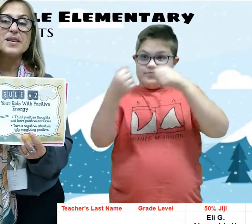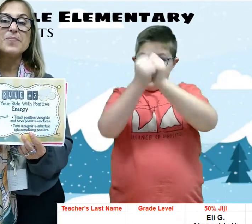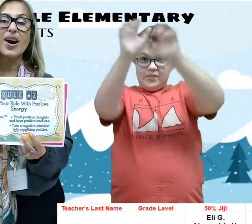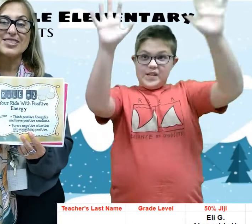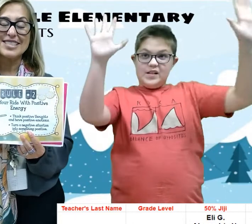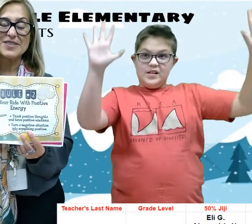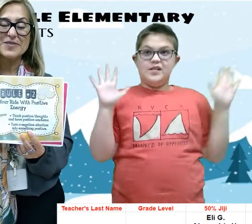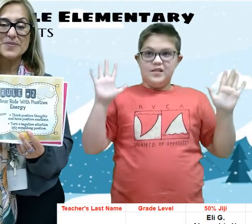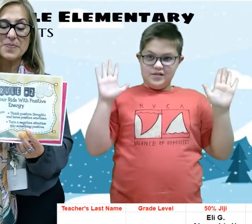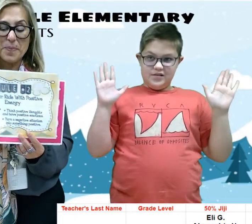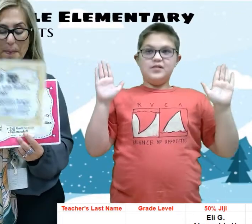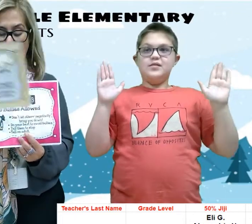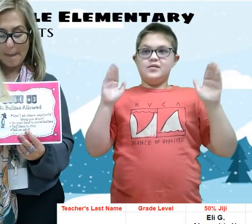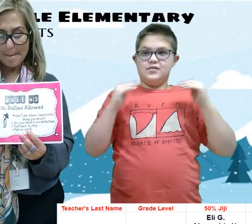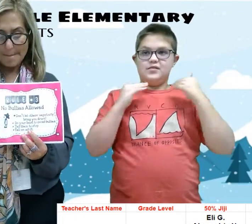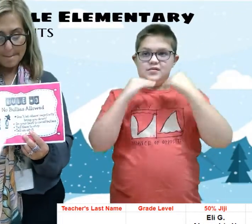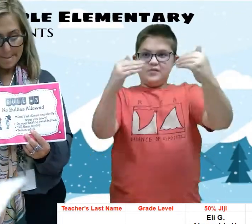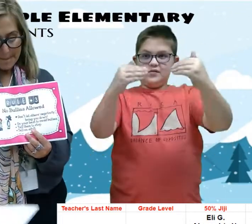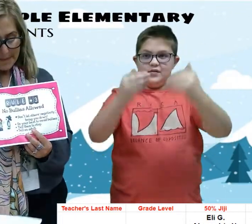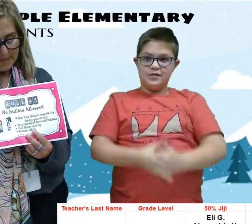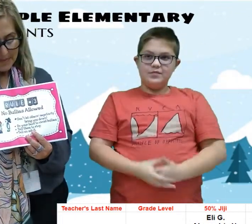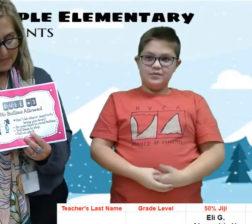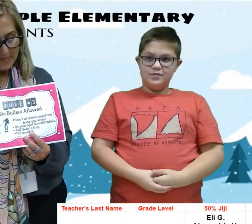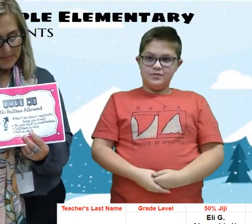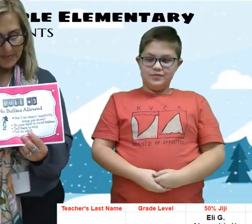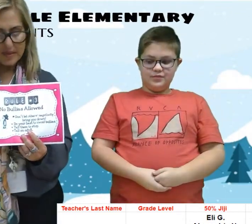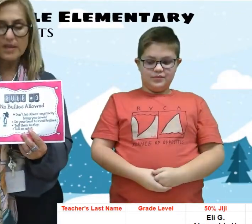and be positive.